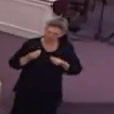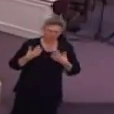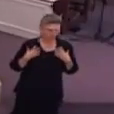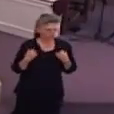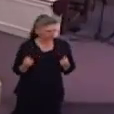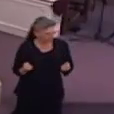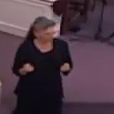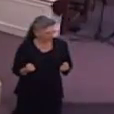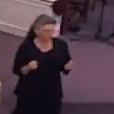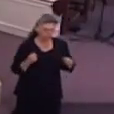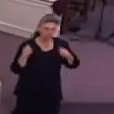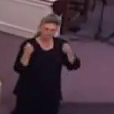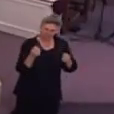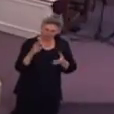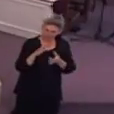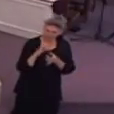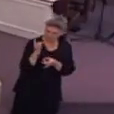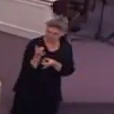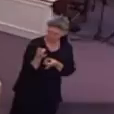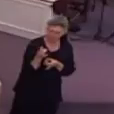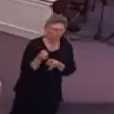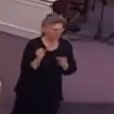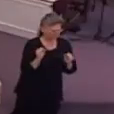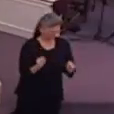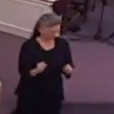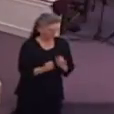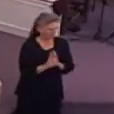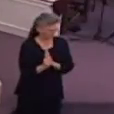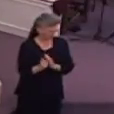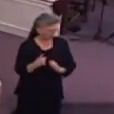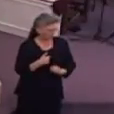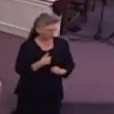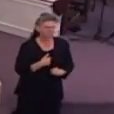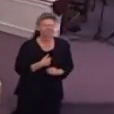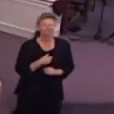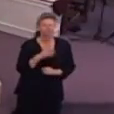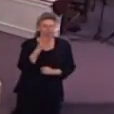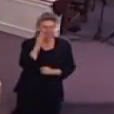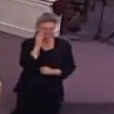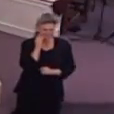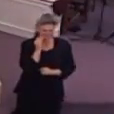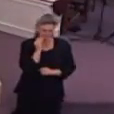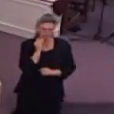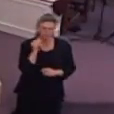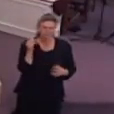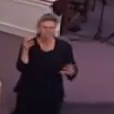through the power of His Spirit, amen, that enables us to find that place in His